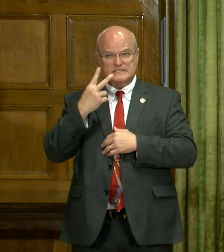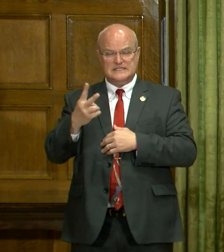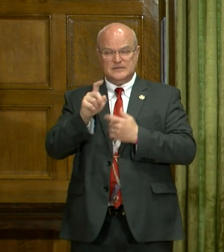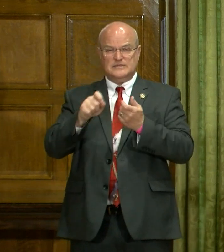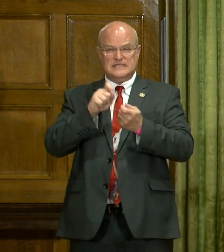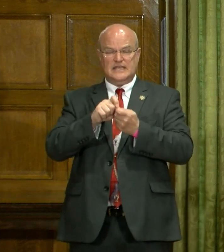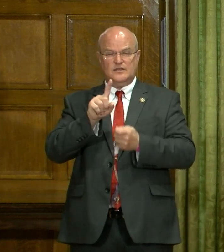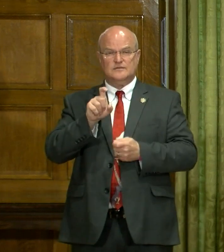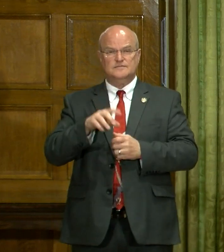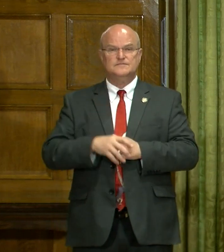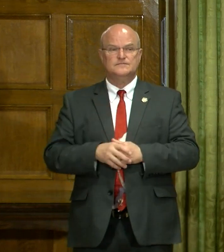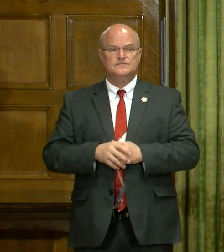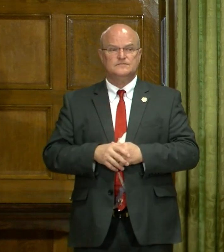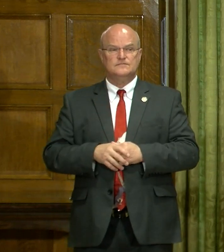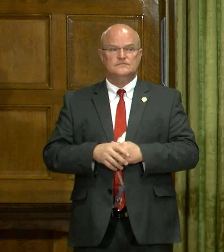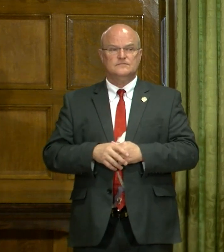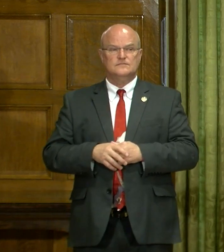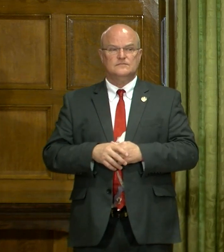in particular?